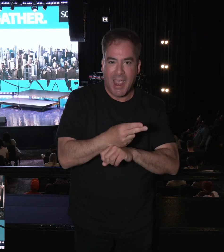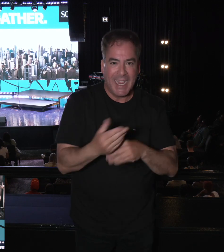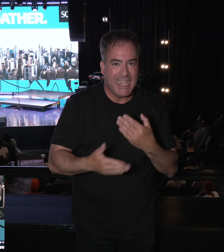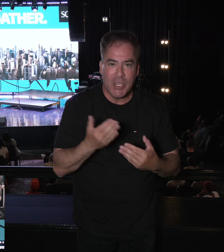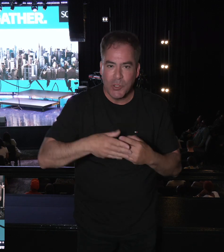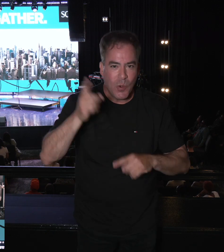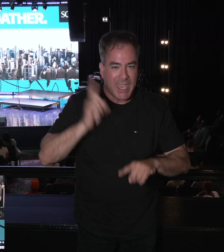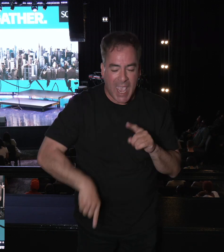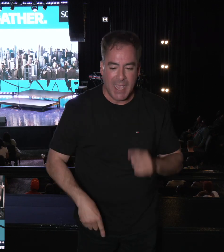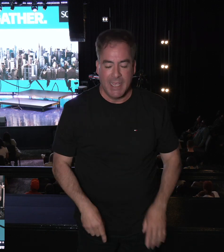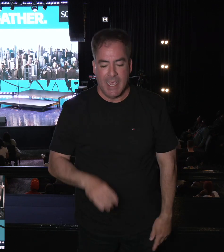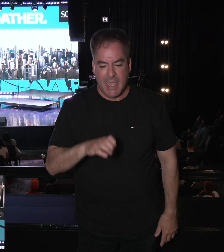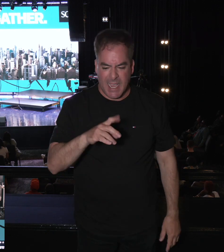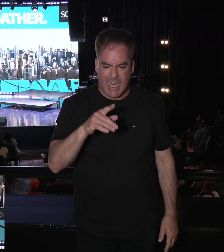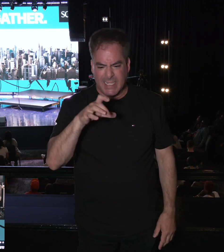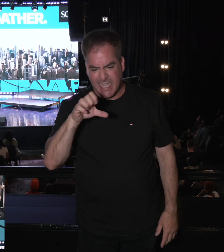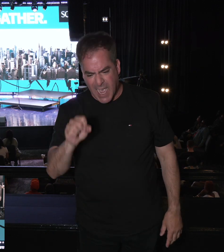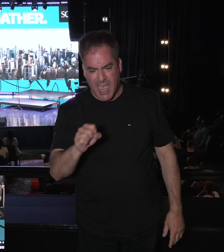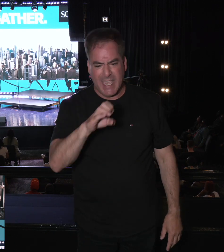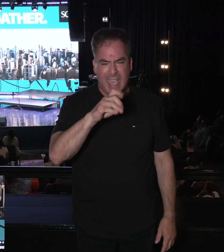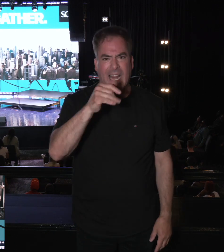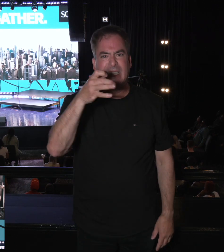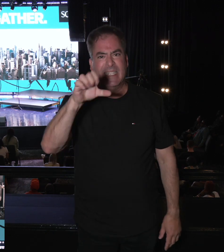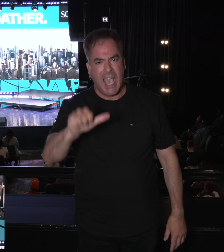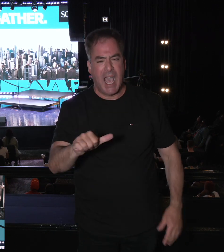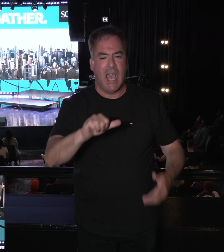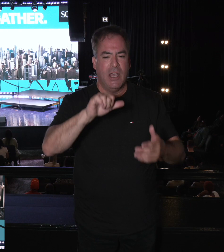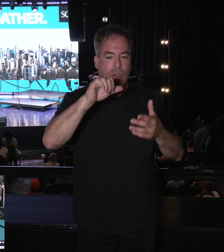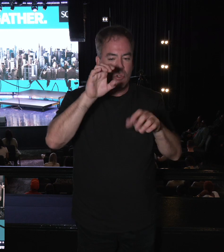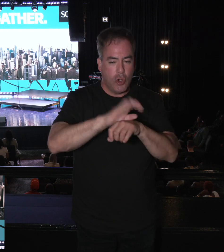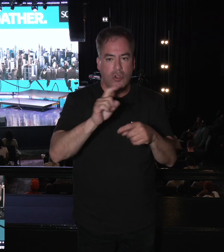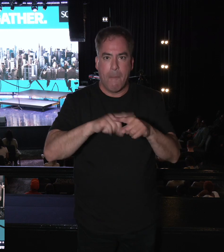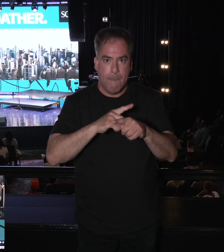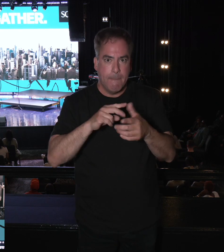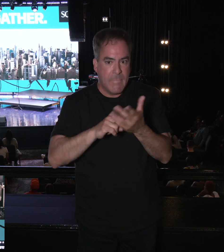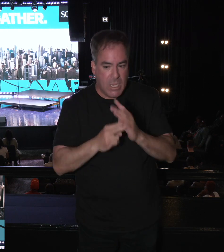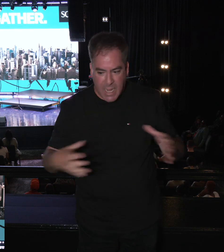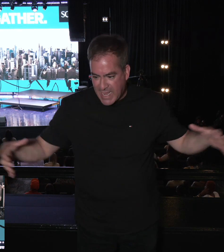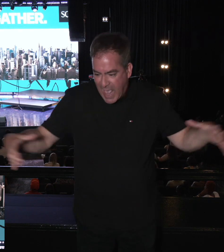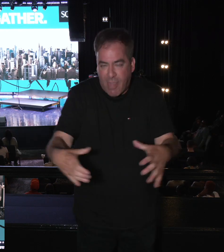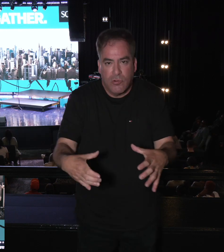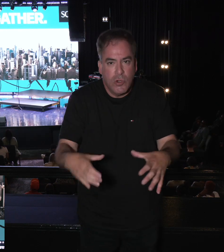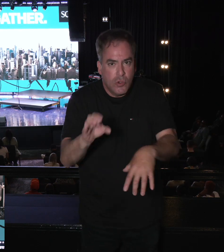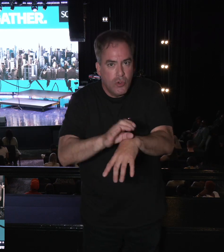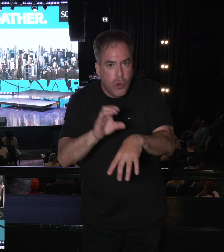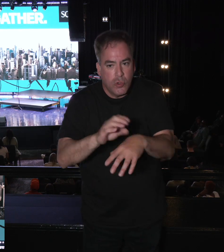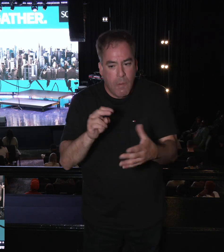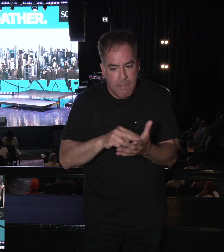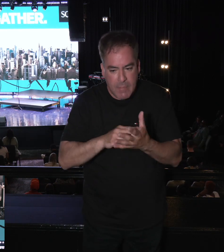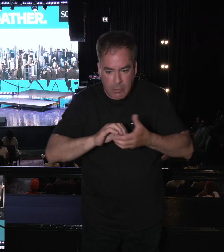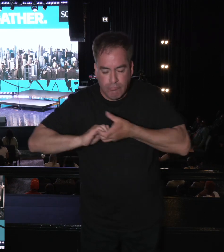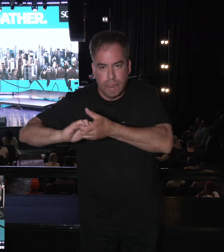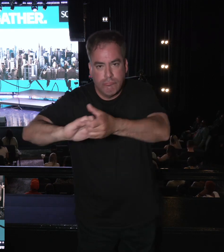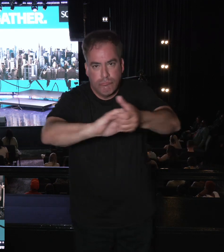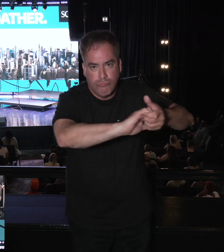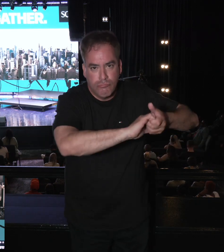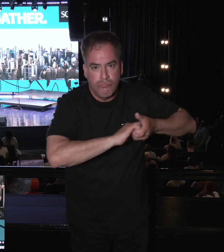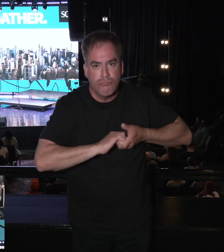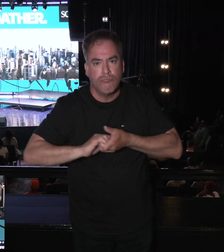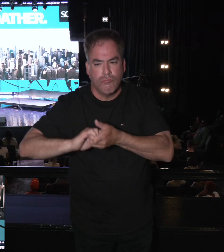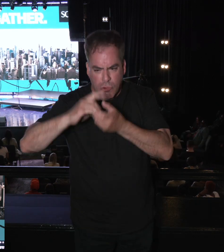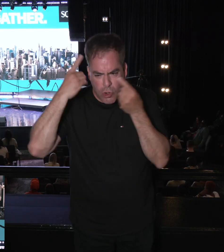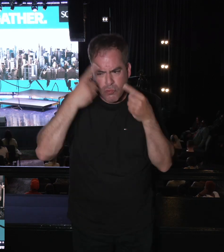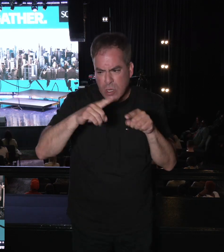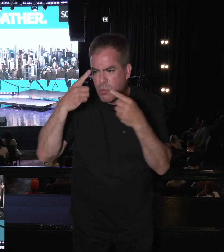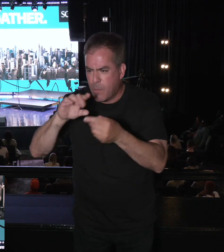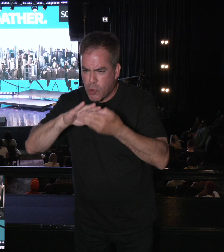broken. Ecclesia, iglesia, church. It means assembly, gathering, unity, community, in